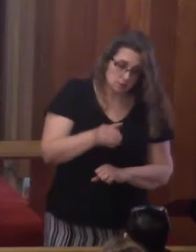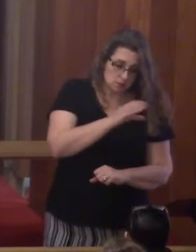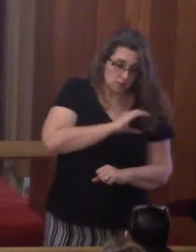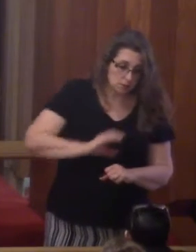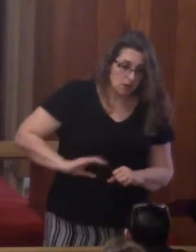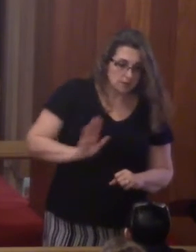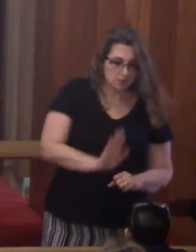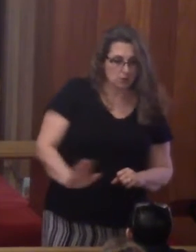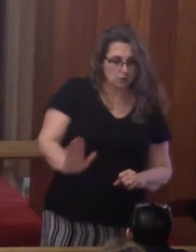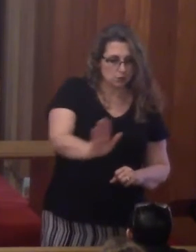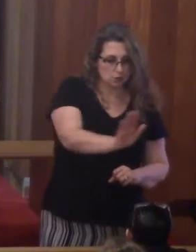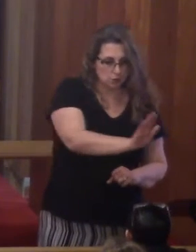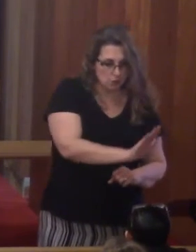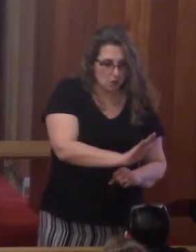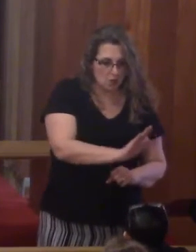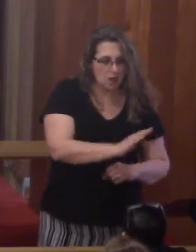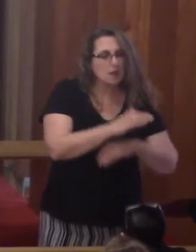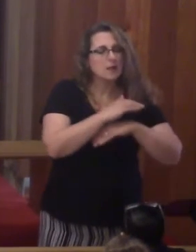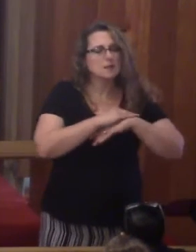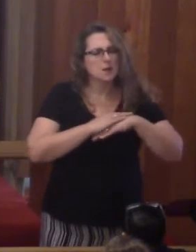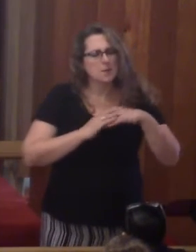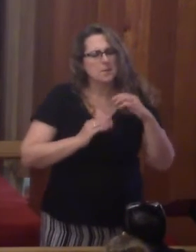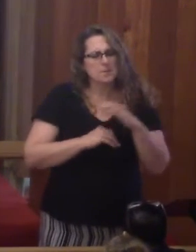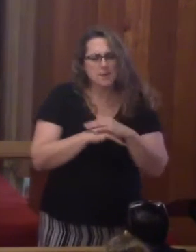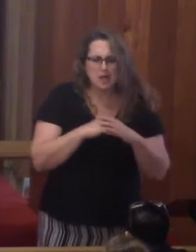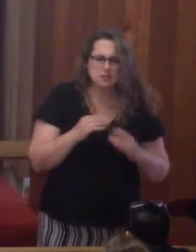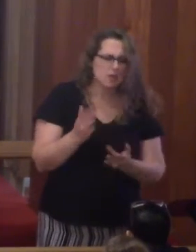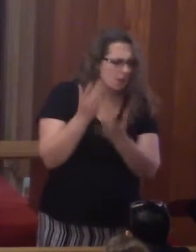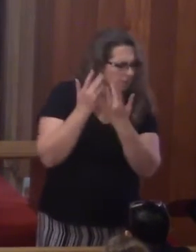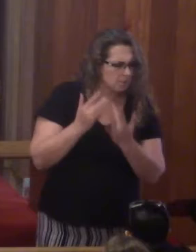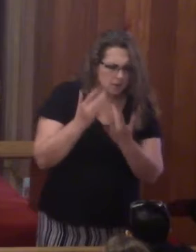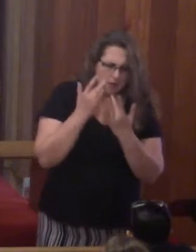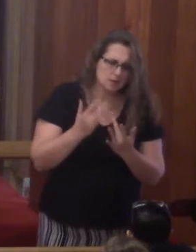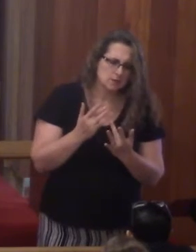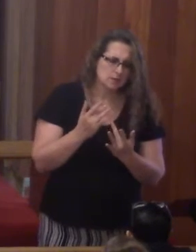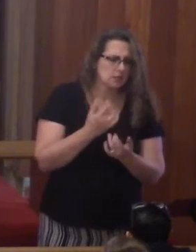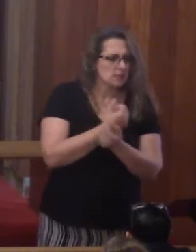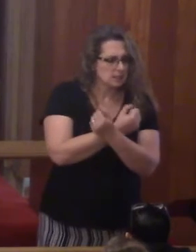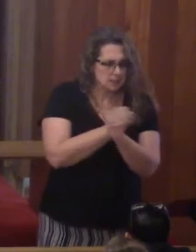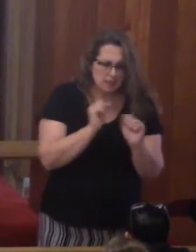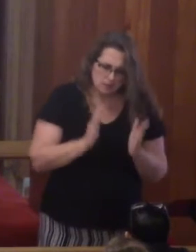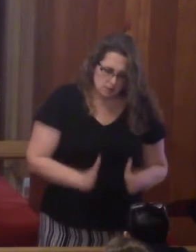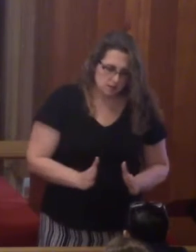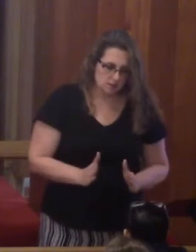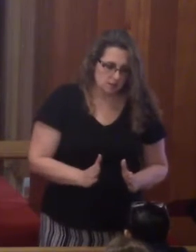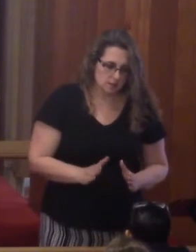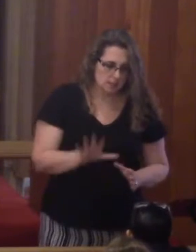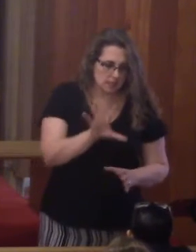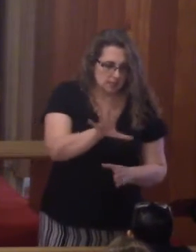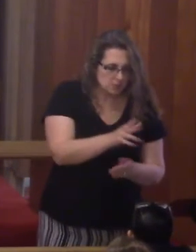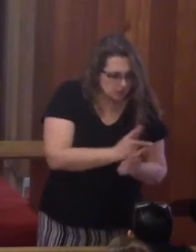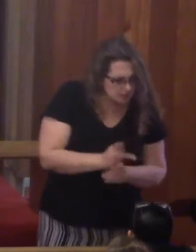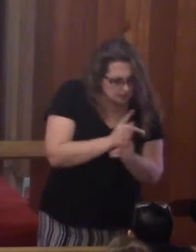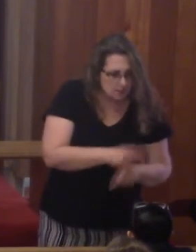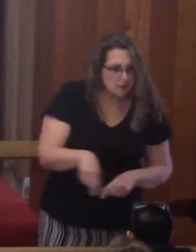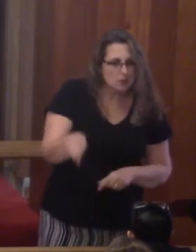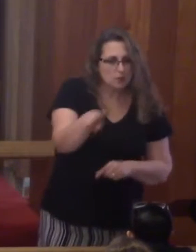is your compassionate and merciful Samaritan, who takes care